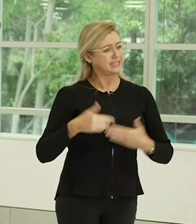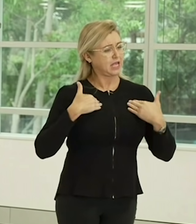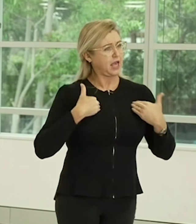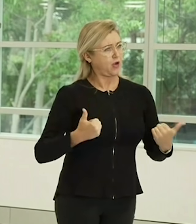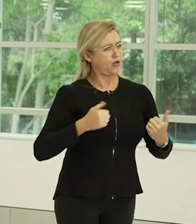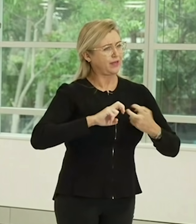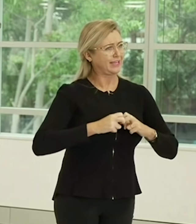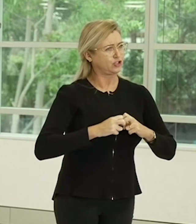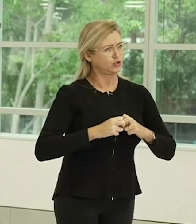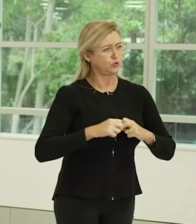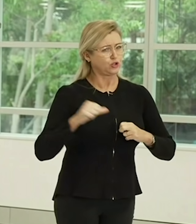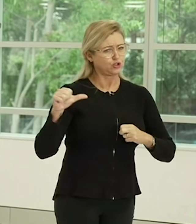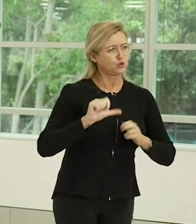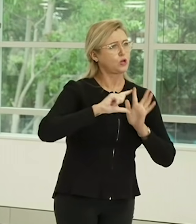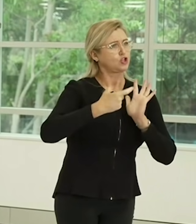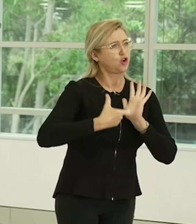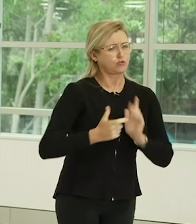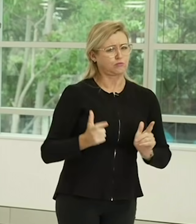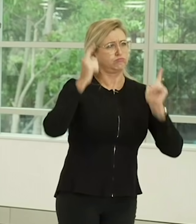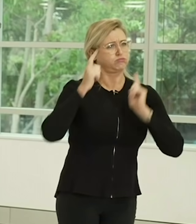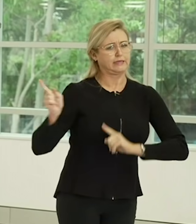It's also an economic crisis as well.